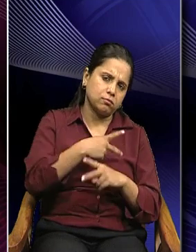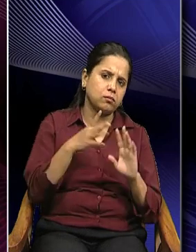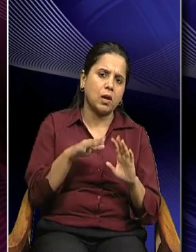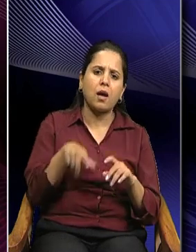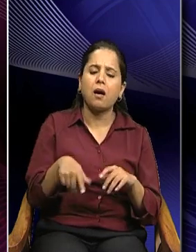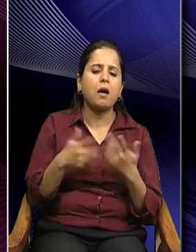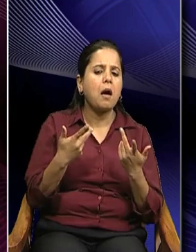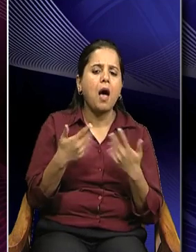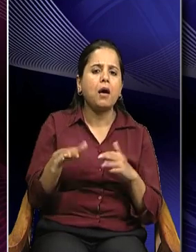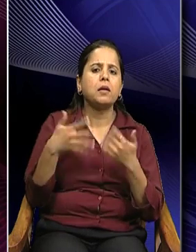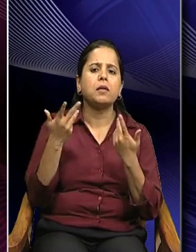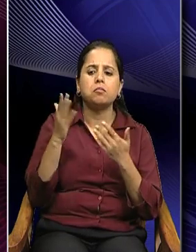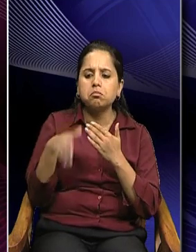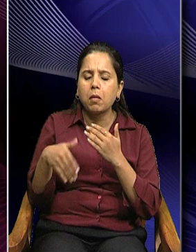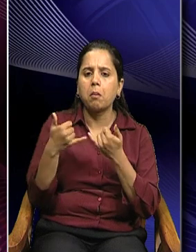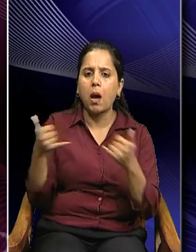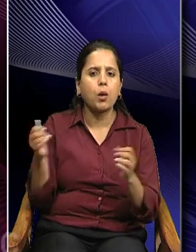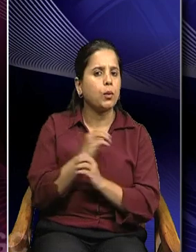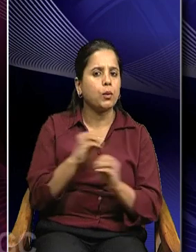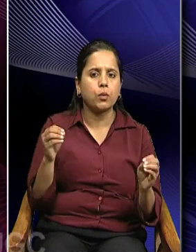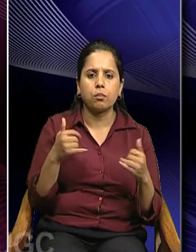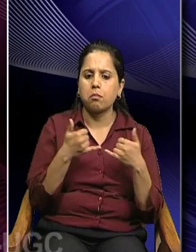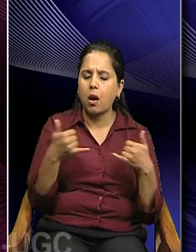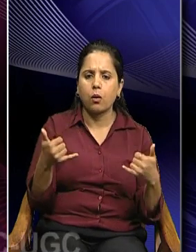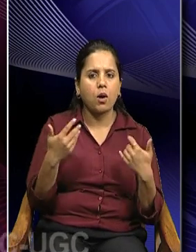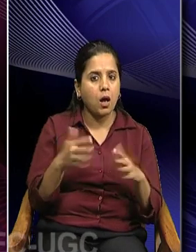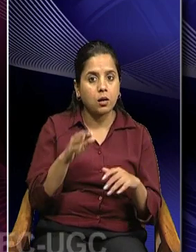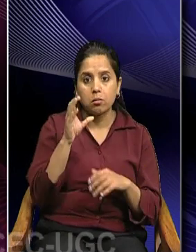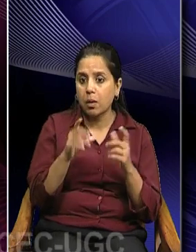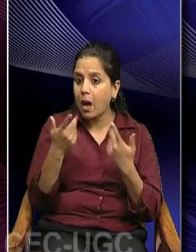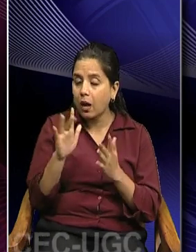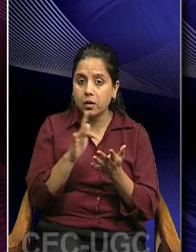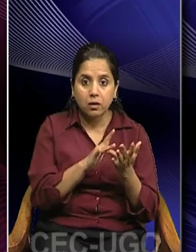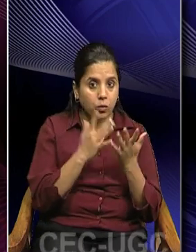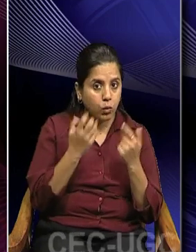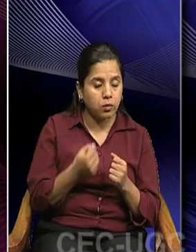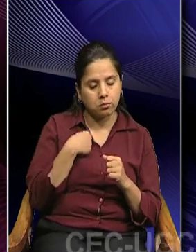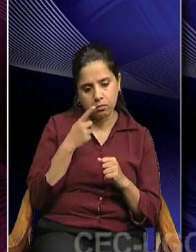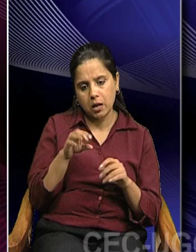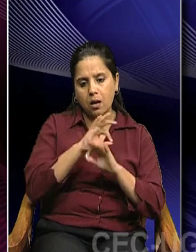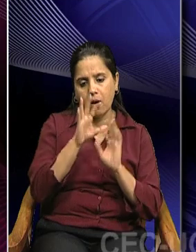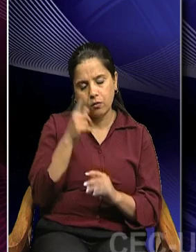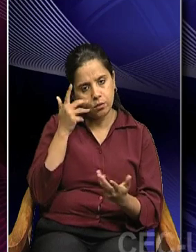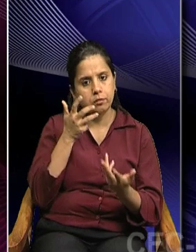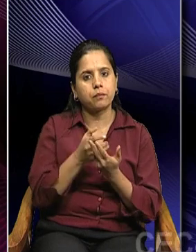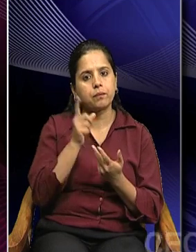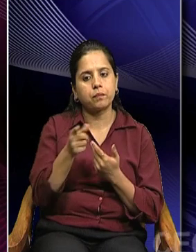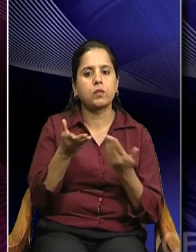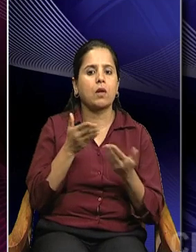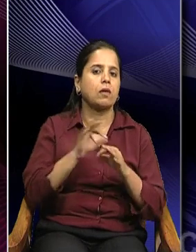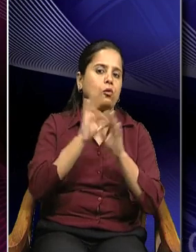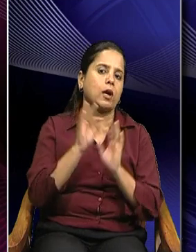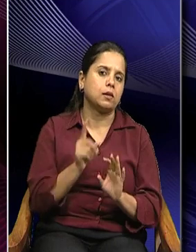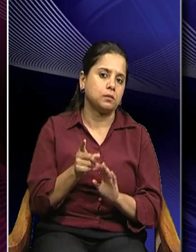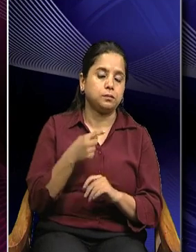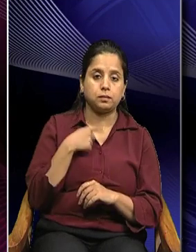no boundary, anytime, anywhere, whenever or wherever the customer wants, we should be available for them for their services.